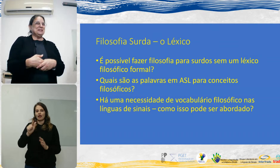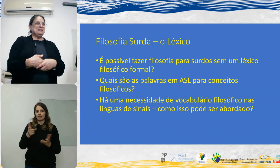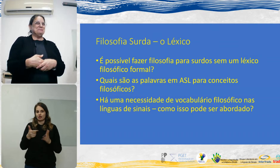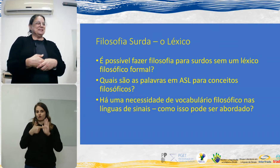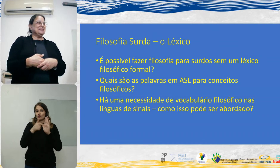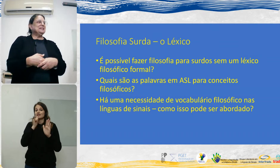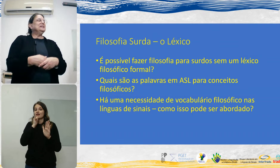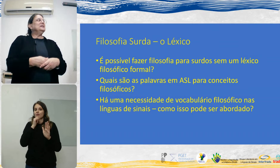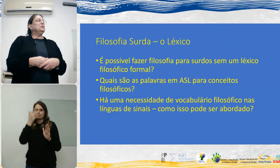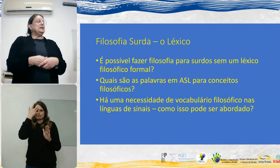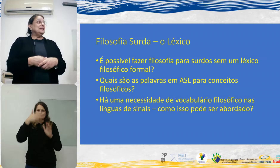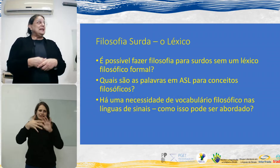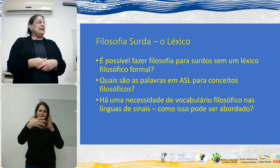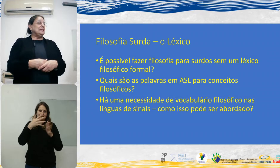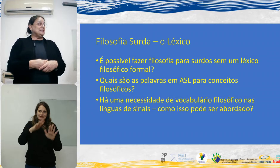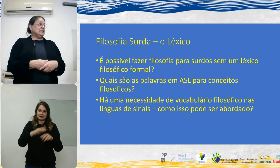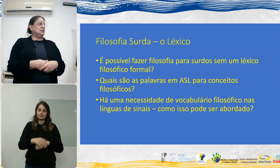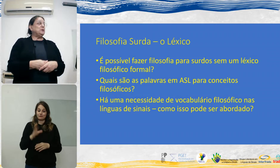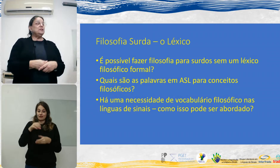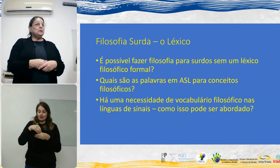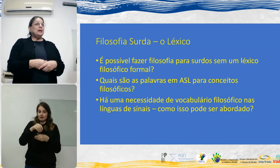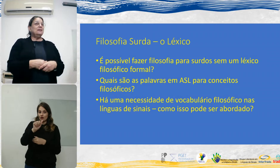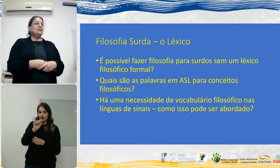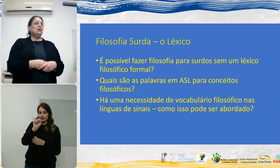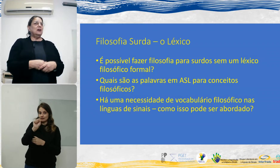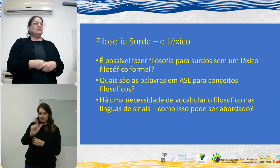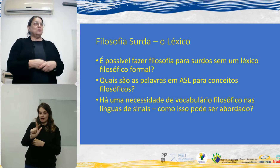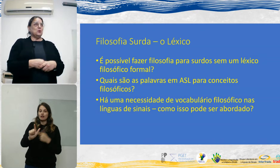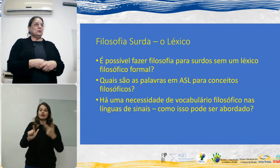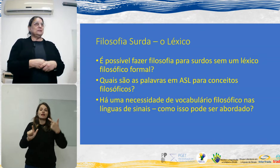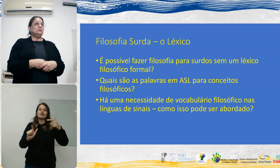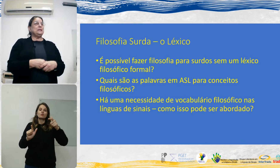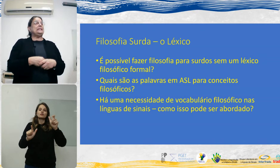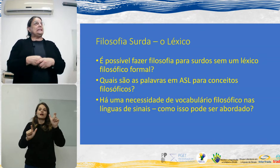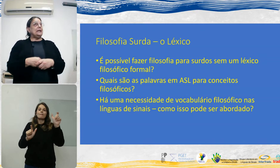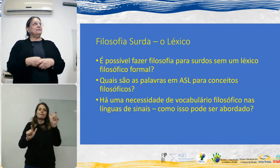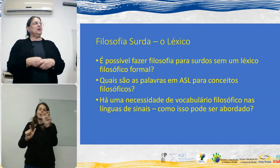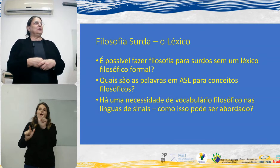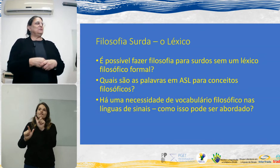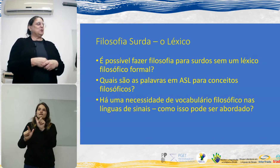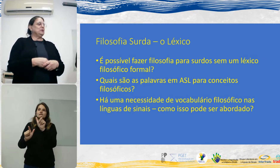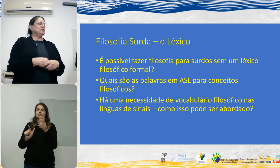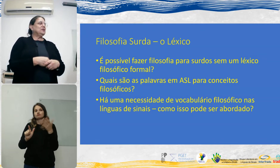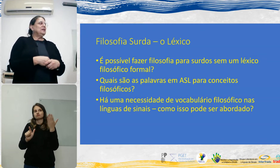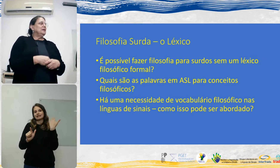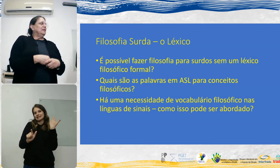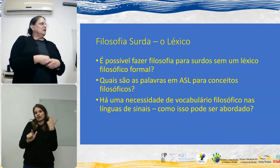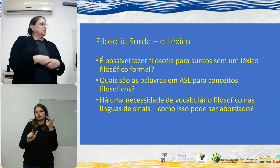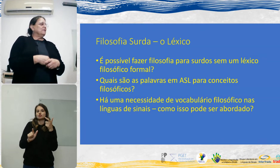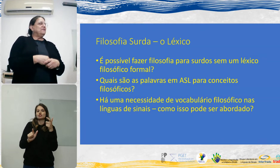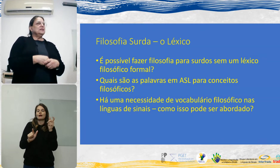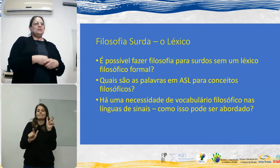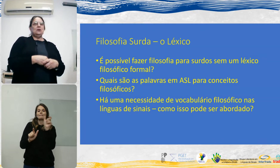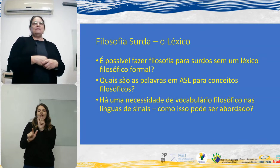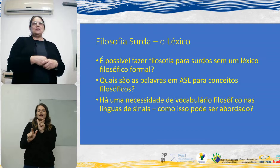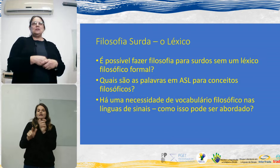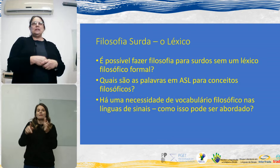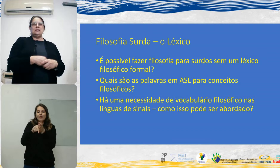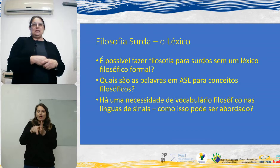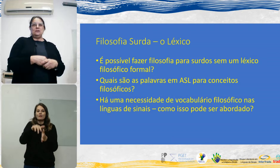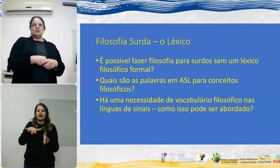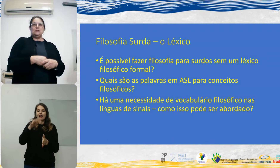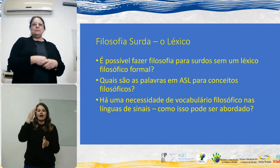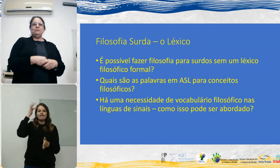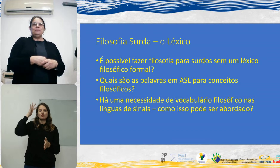about Libras. In ASL, we don't have a lot of words, we didn't have a lot of words that were philosophical